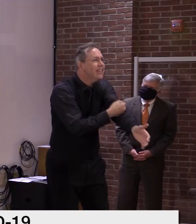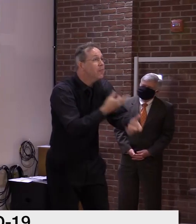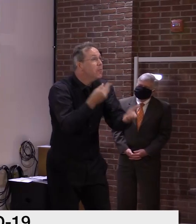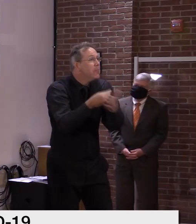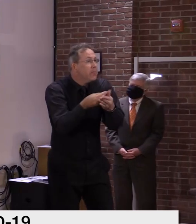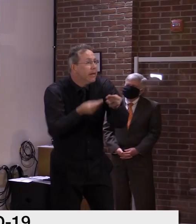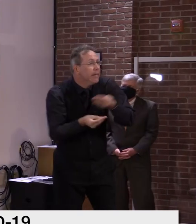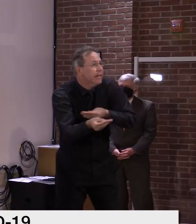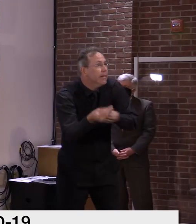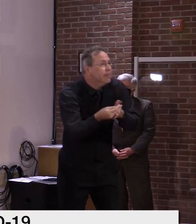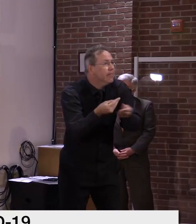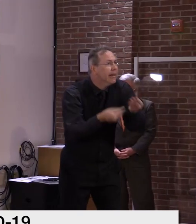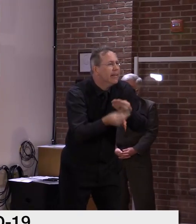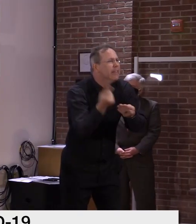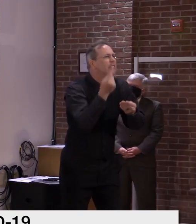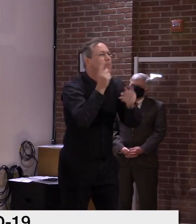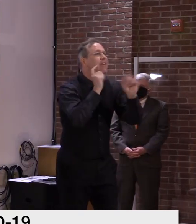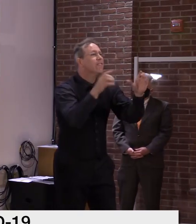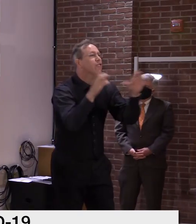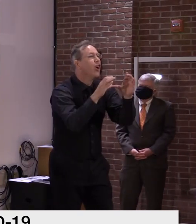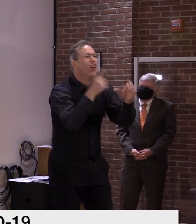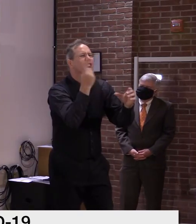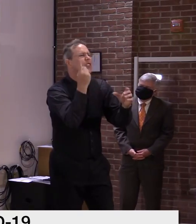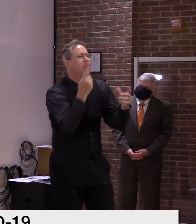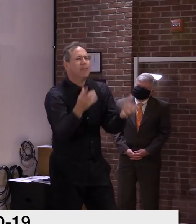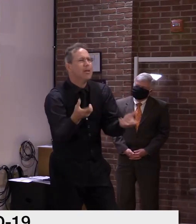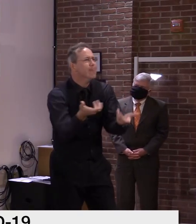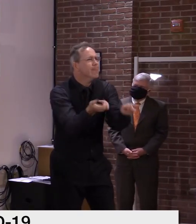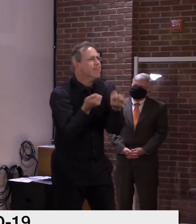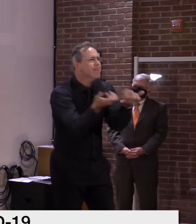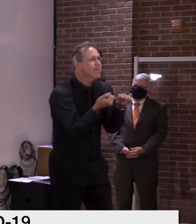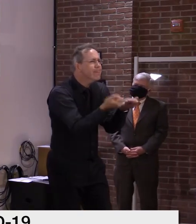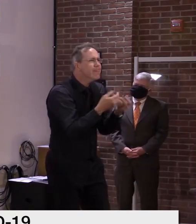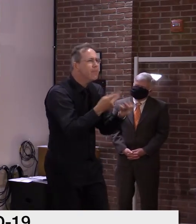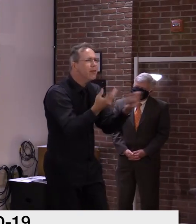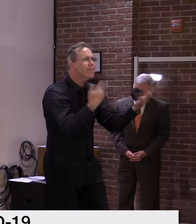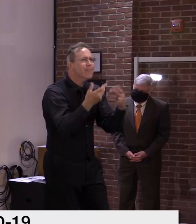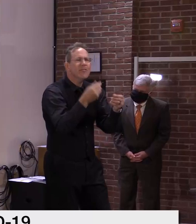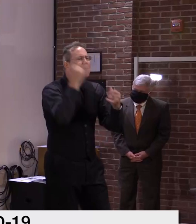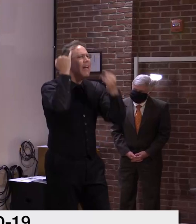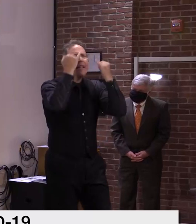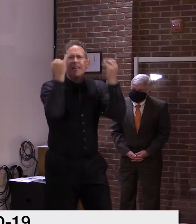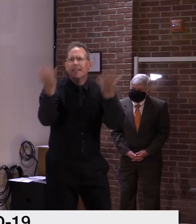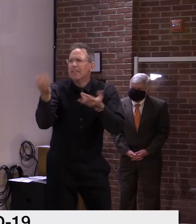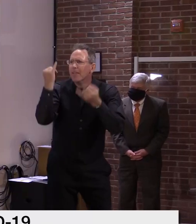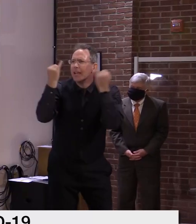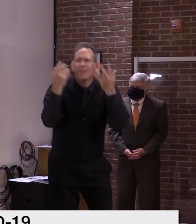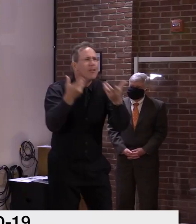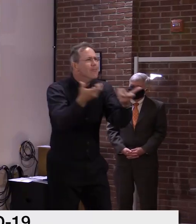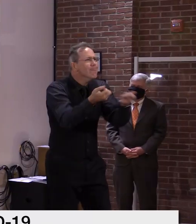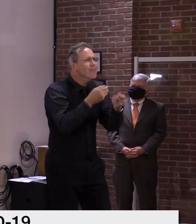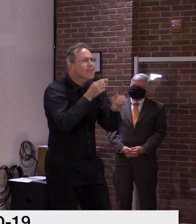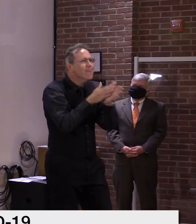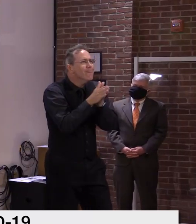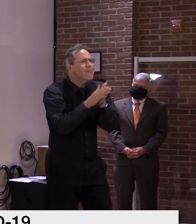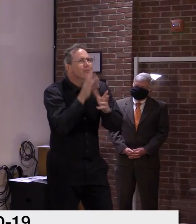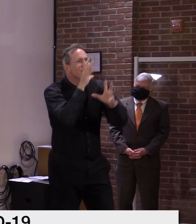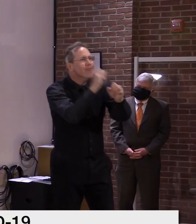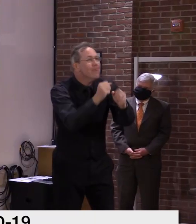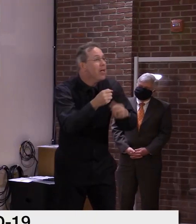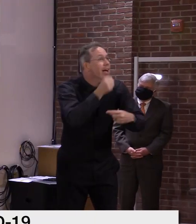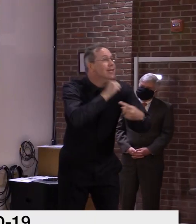that's sort of part of the mix that you're thinking of as we go forward and really try to boost the